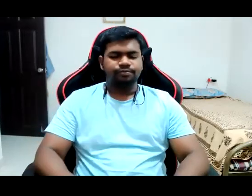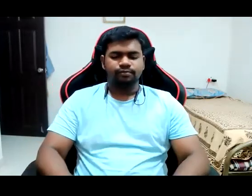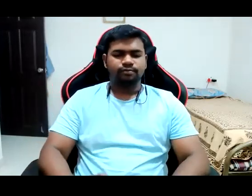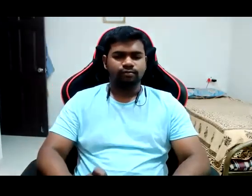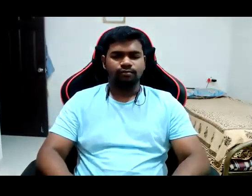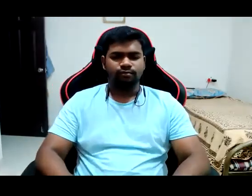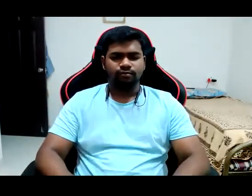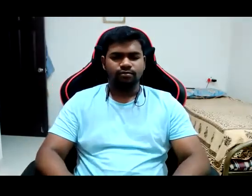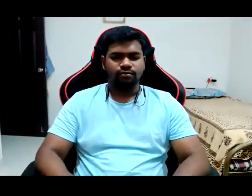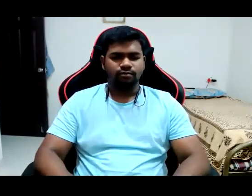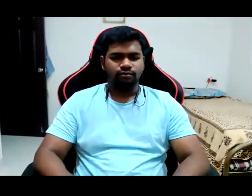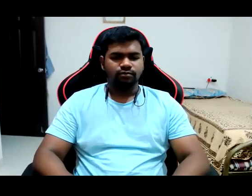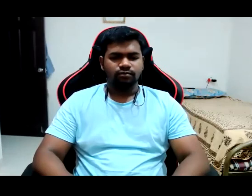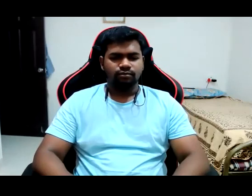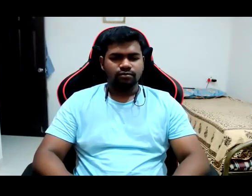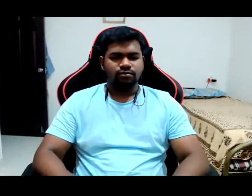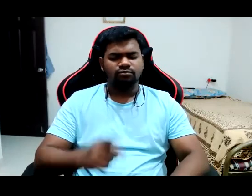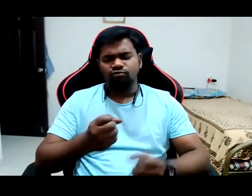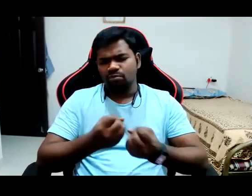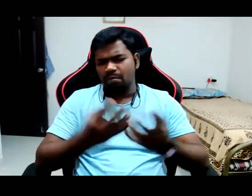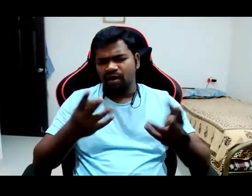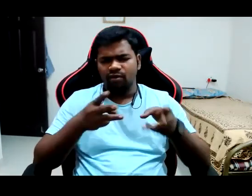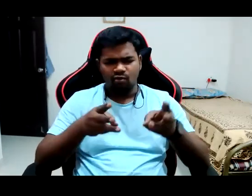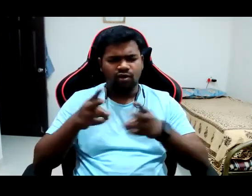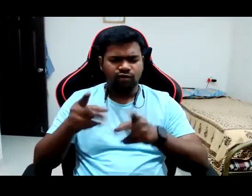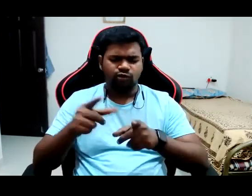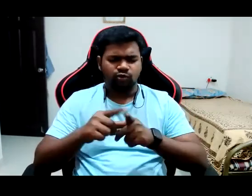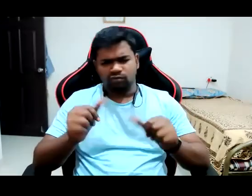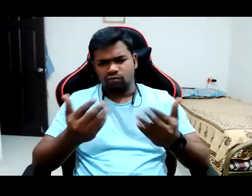But yeah, I think there are just so many ways you can do that.